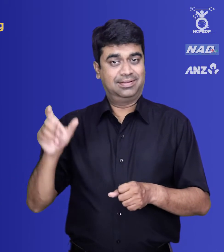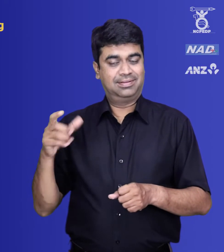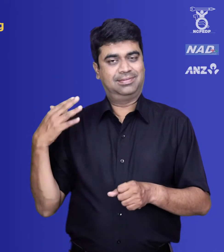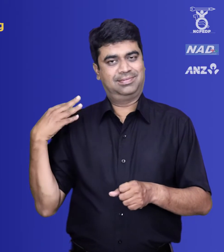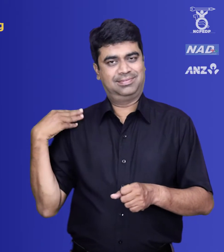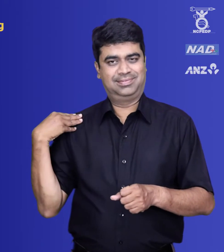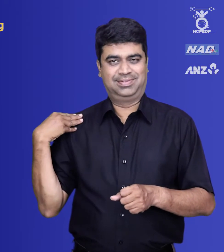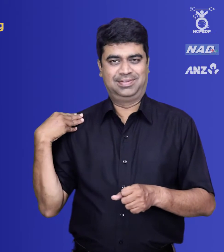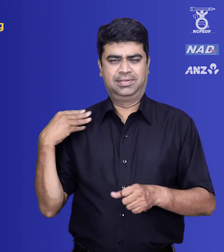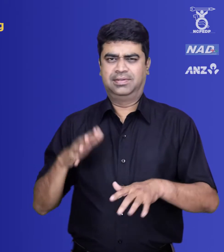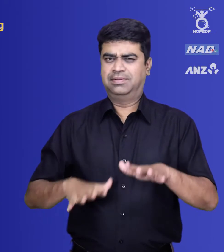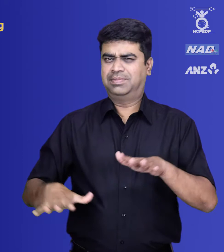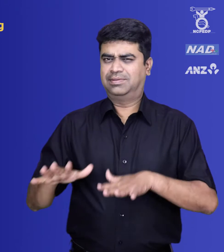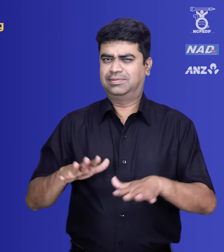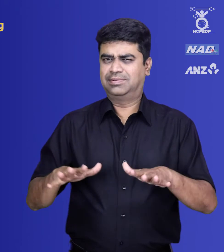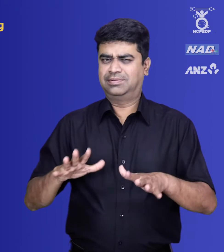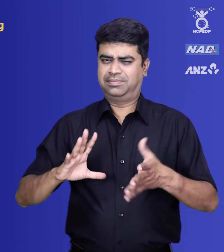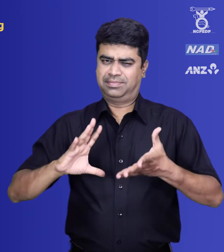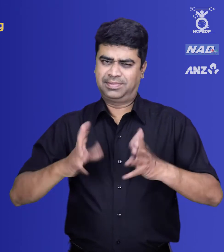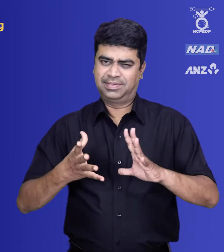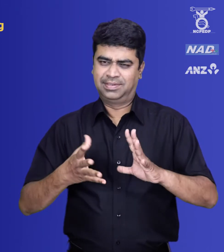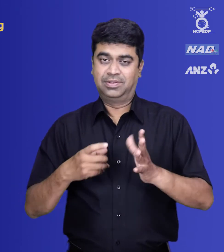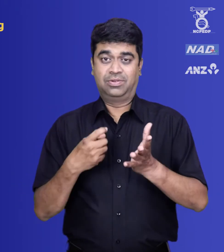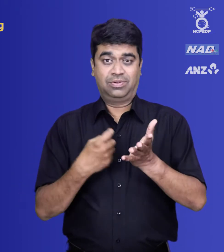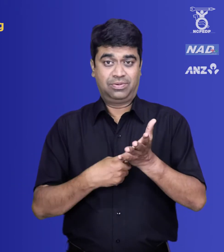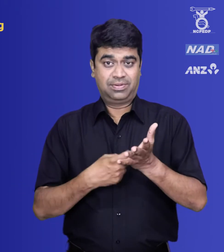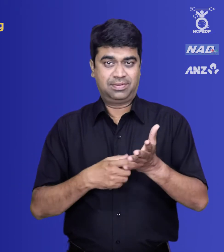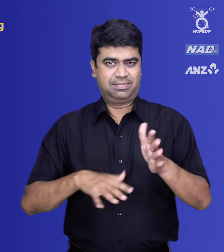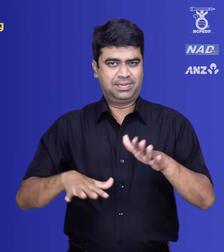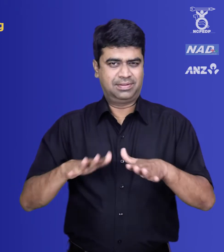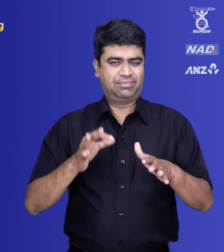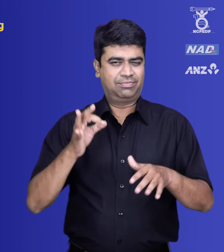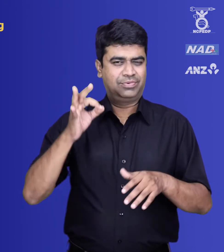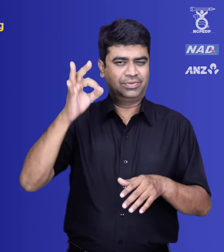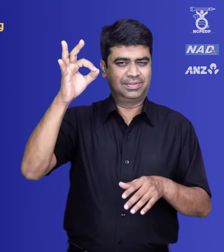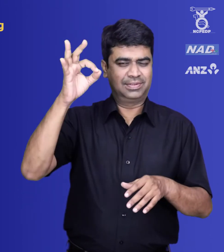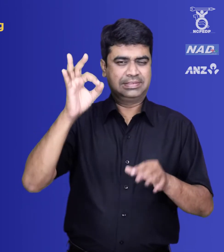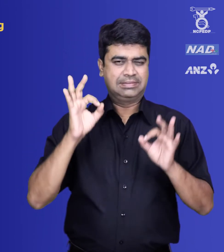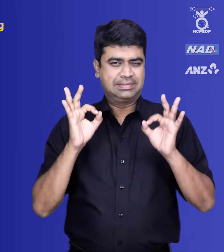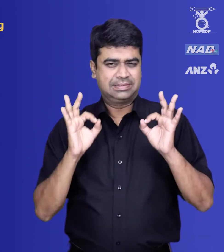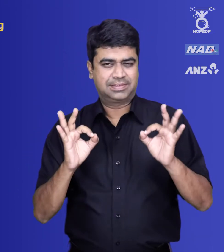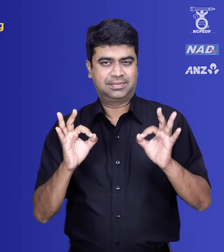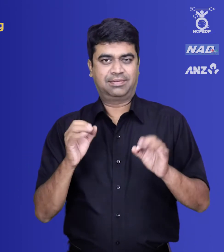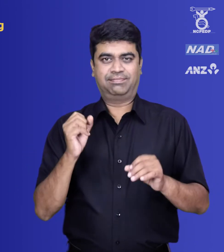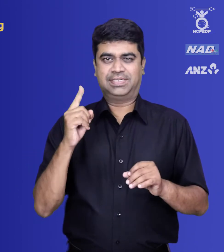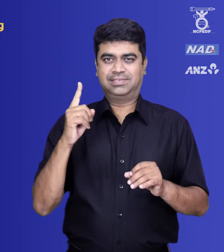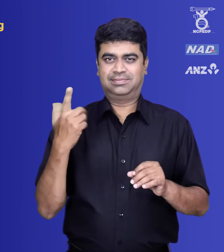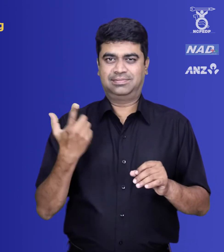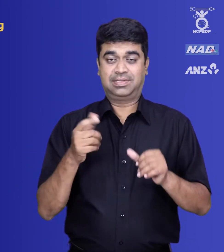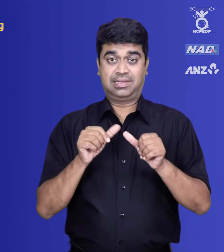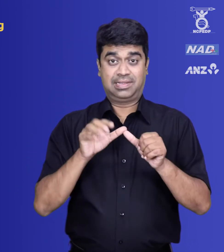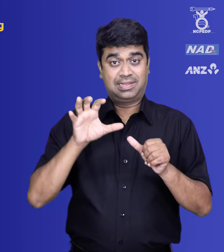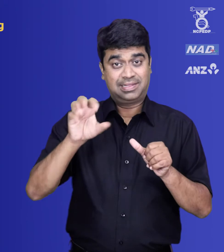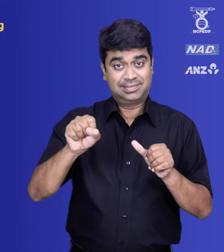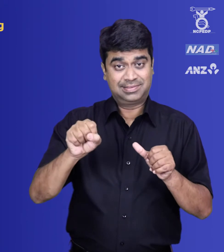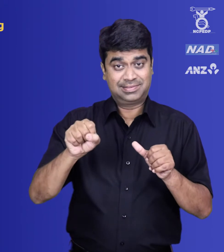local authorities shall formulate and publish an action plan based on prioritization for